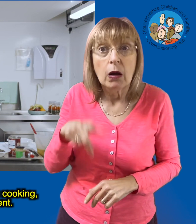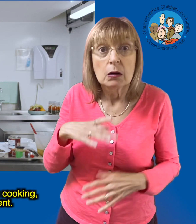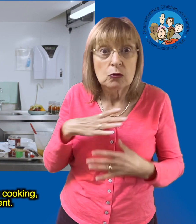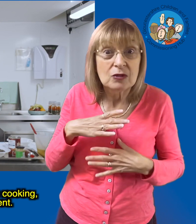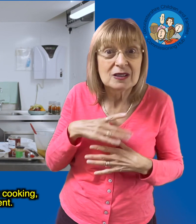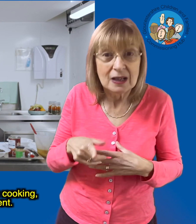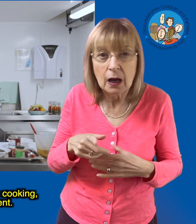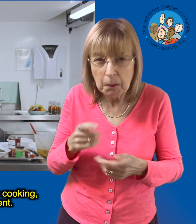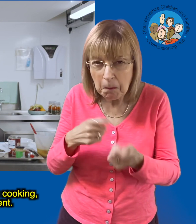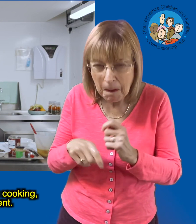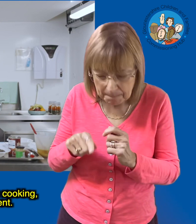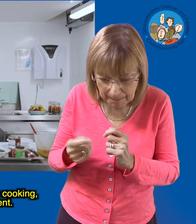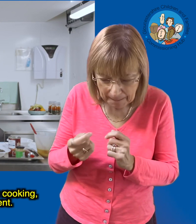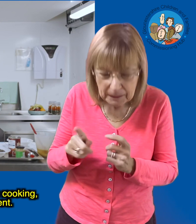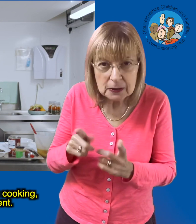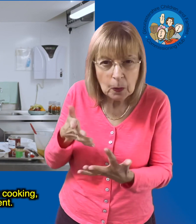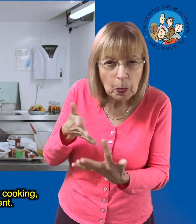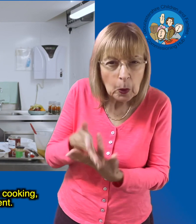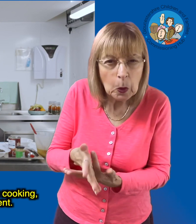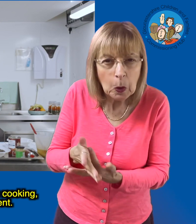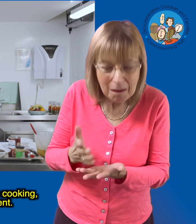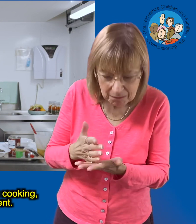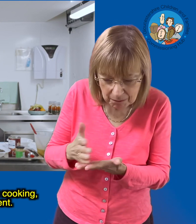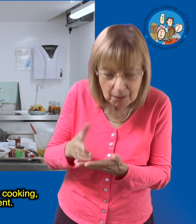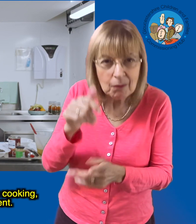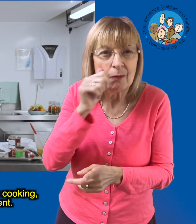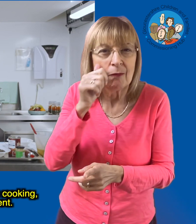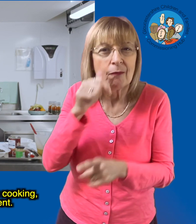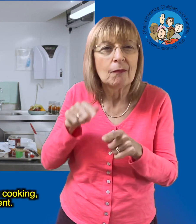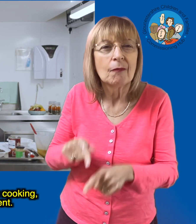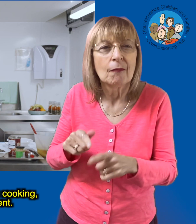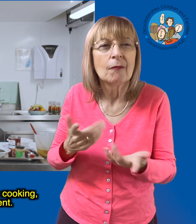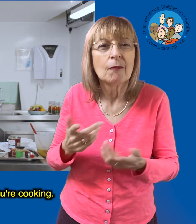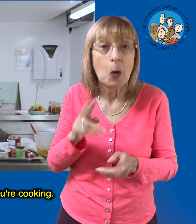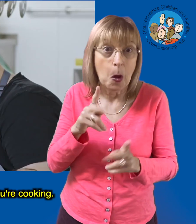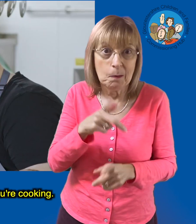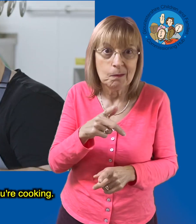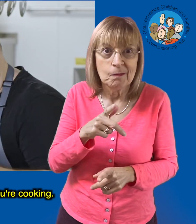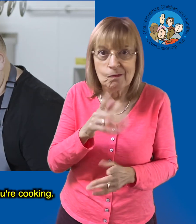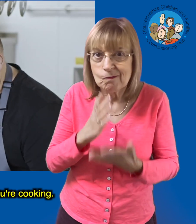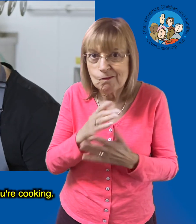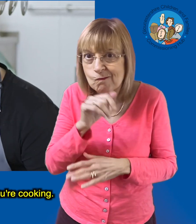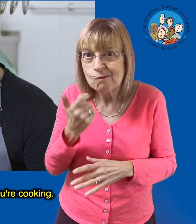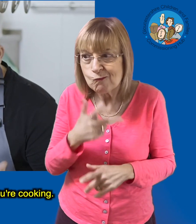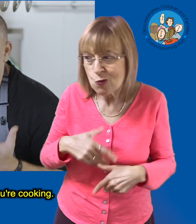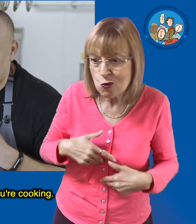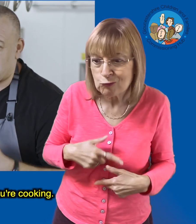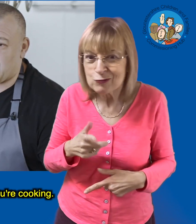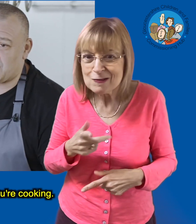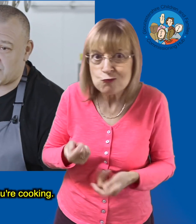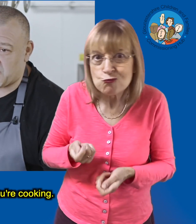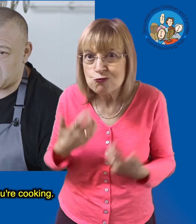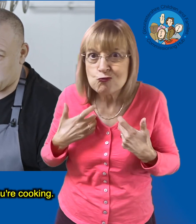look for when the onions are cooking is that they go a little bit transparent, and hopefully you're getting